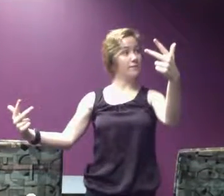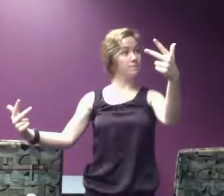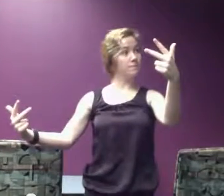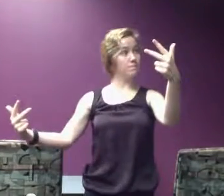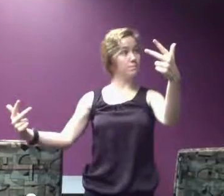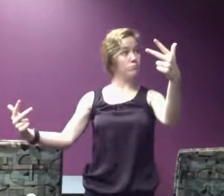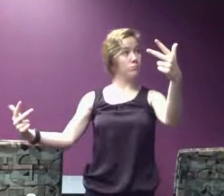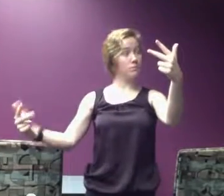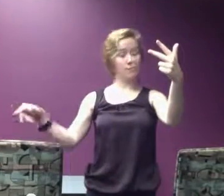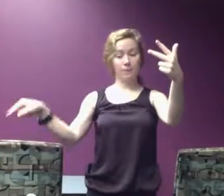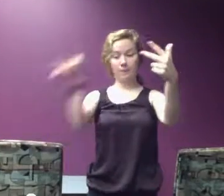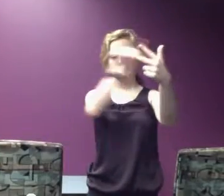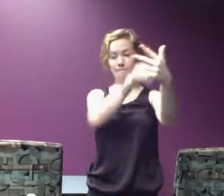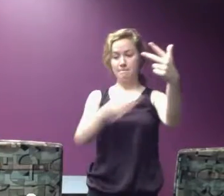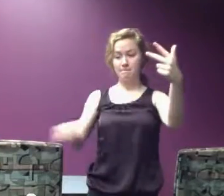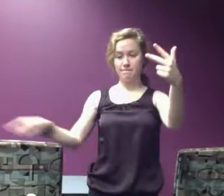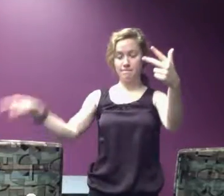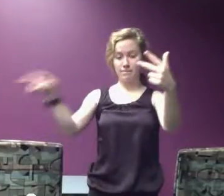Three and 3 on each side.